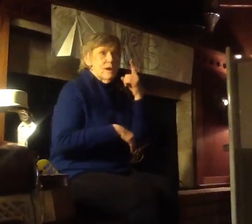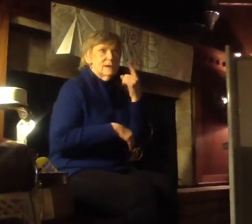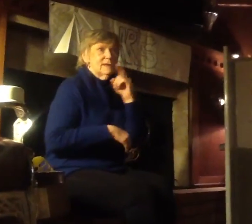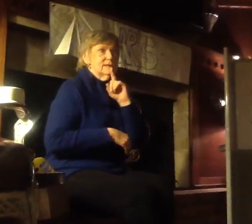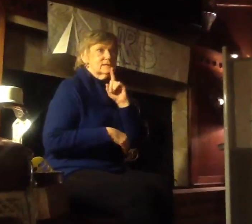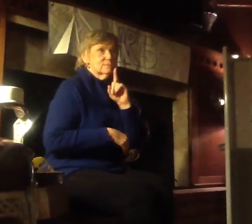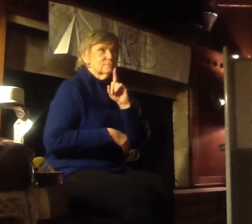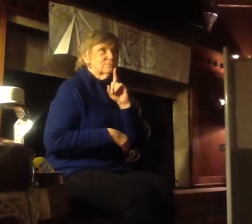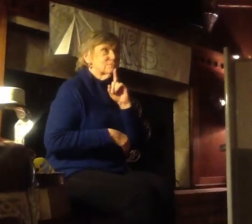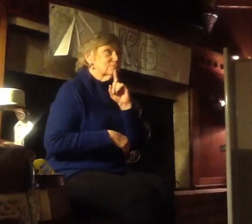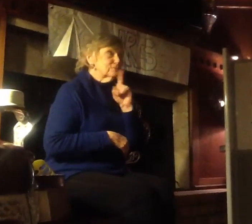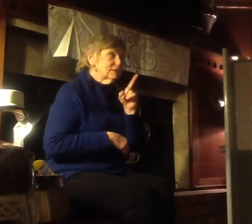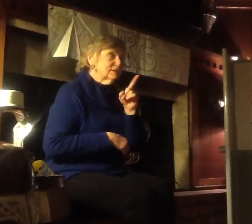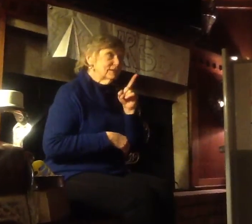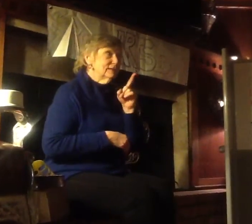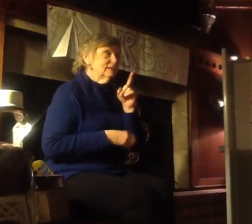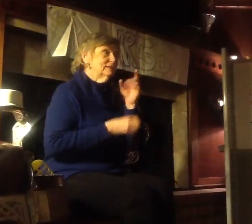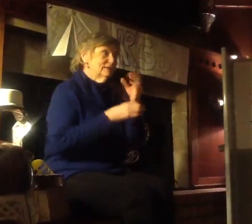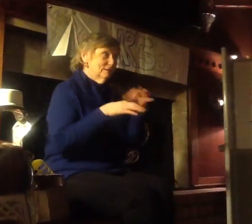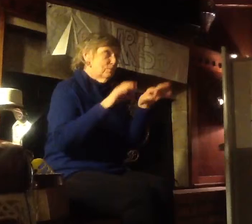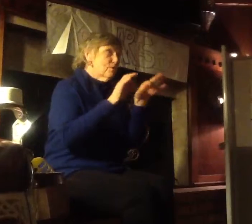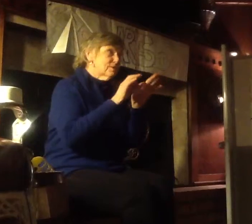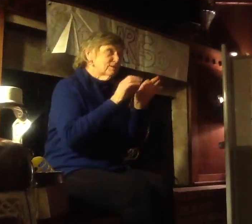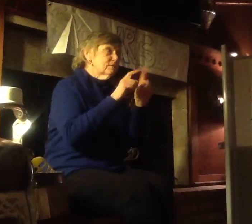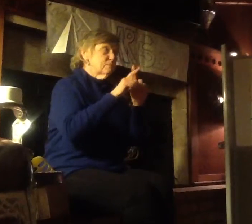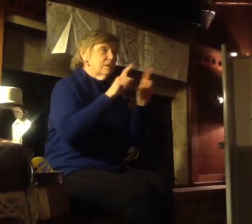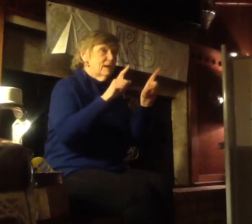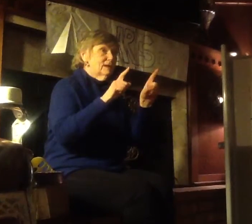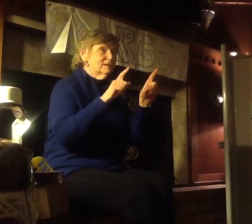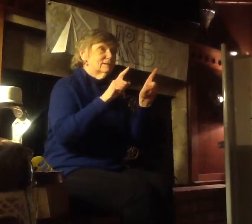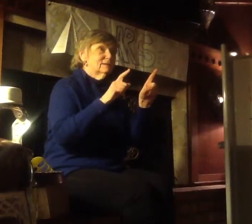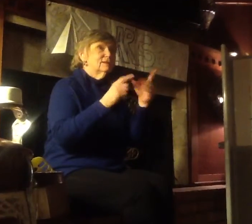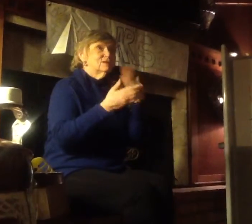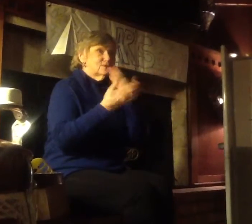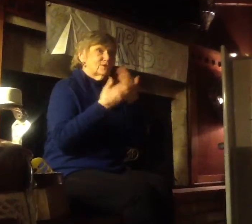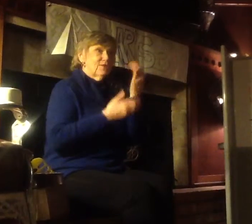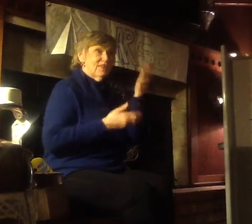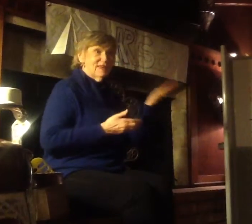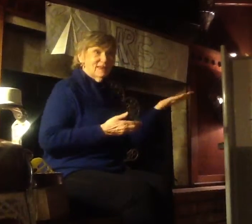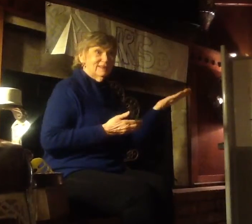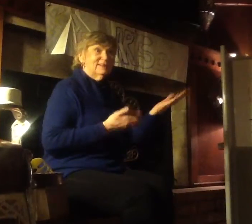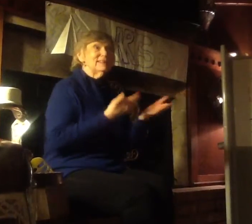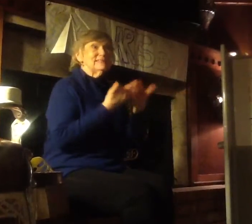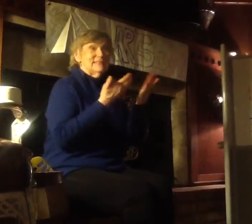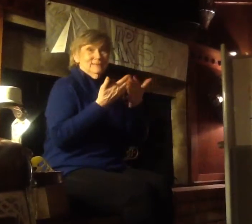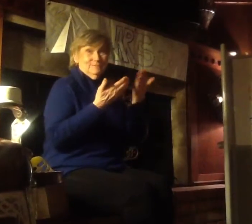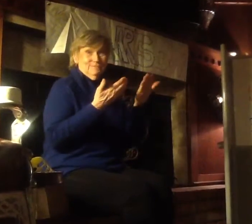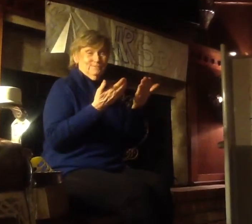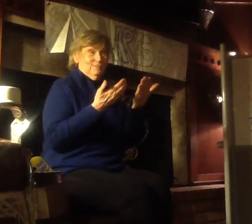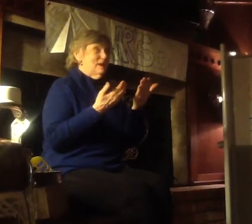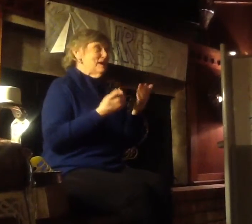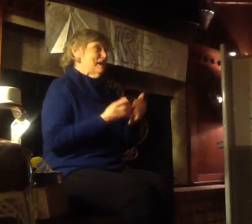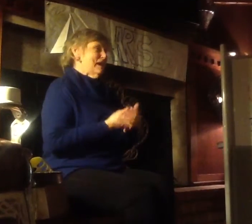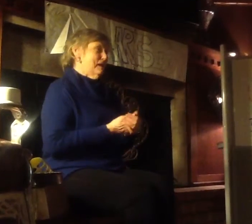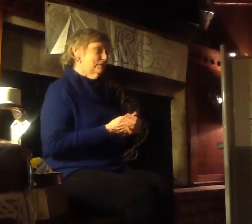Next one is really important, but good thing, easy.